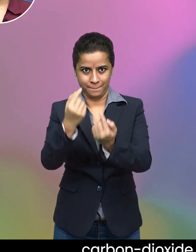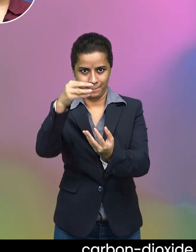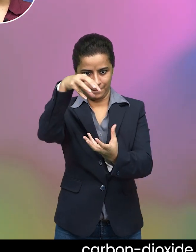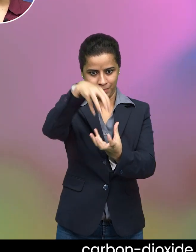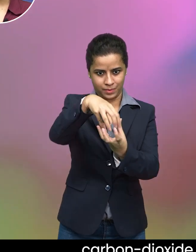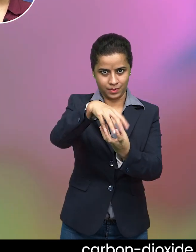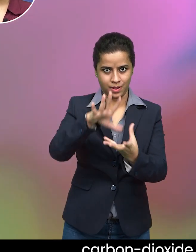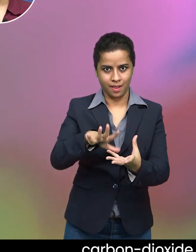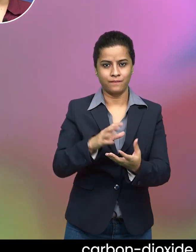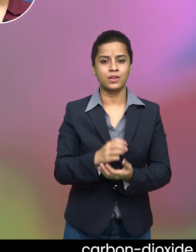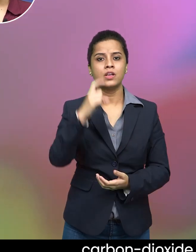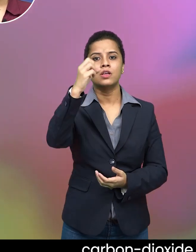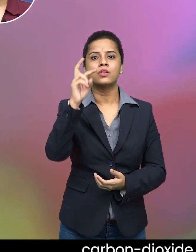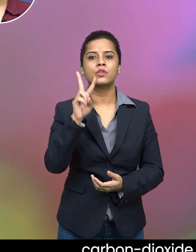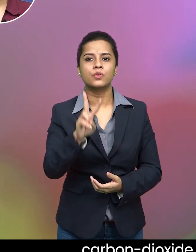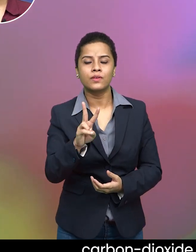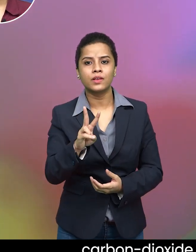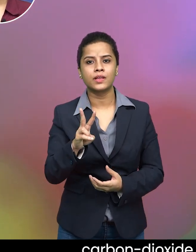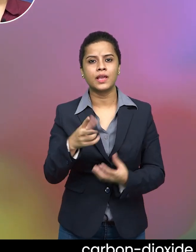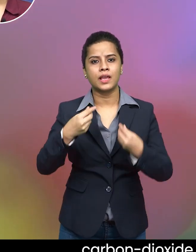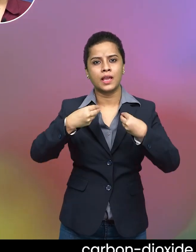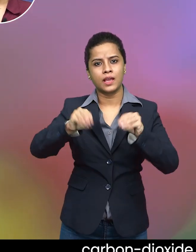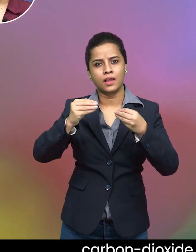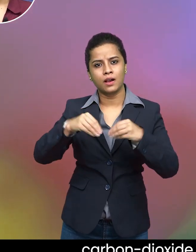and enables photosynthesis.